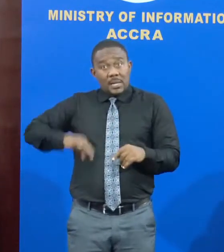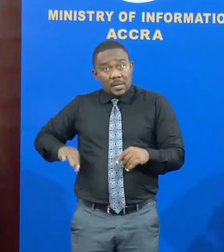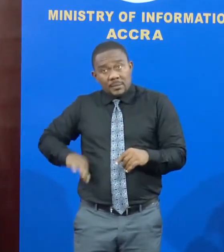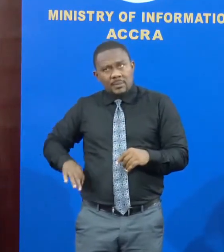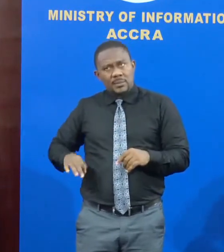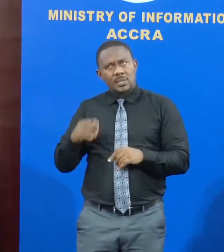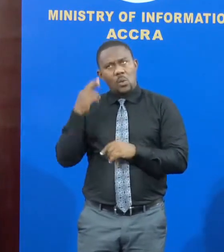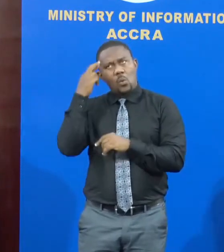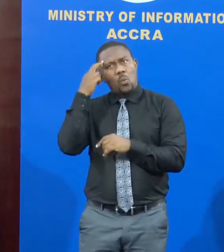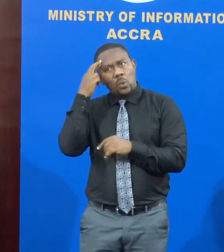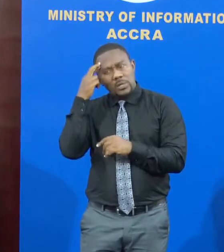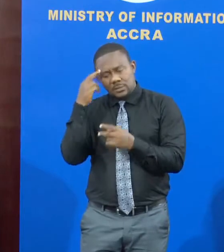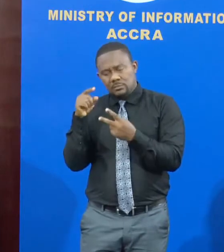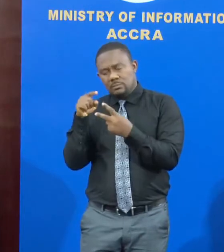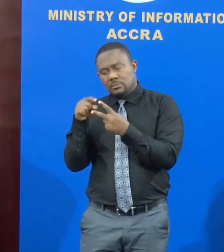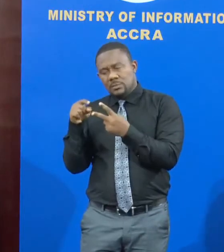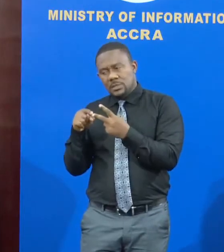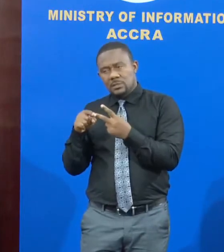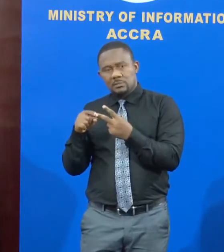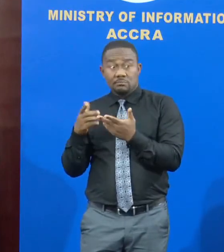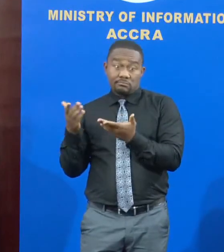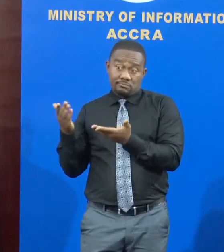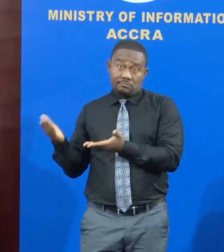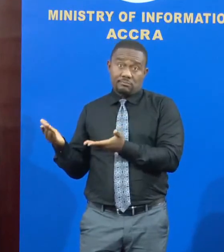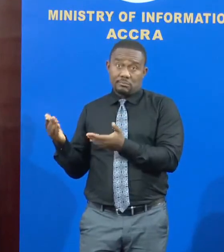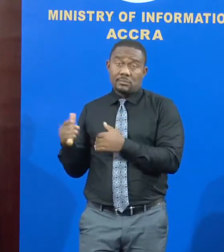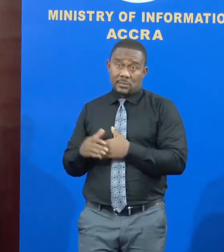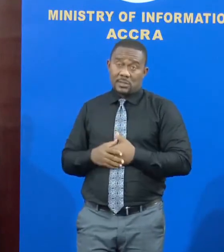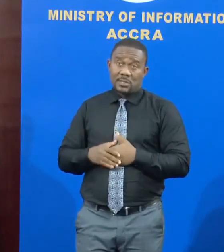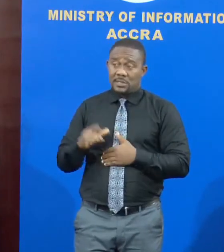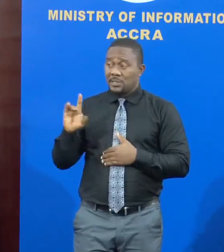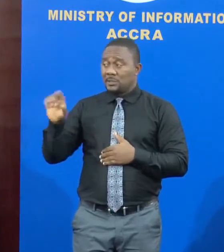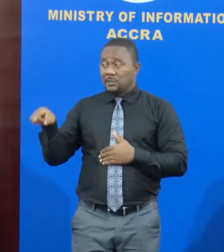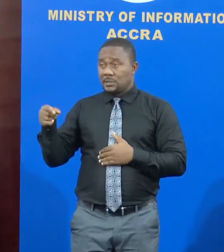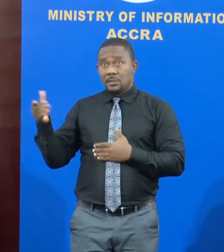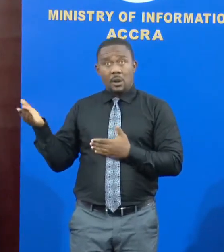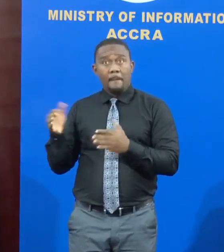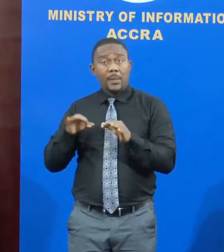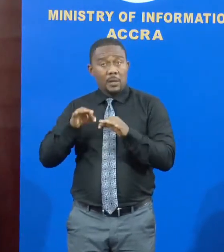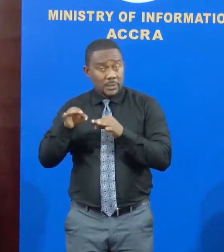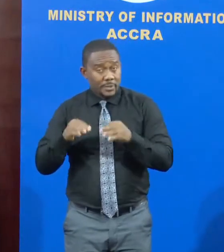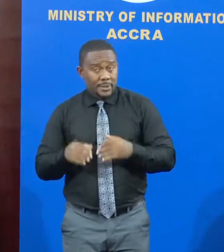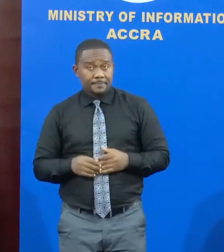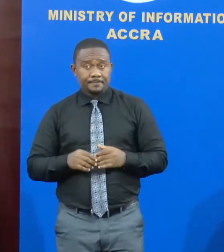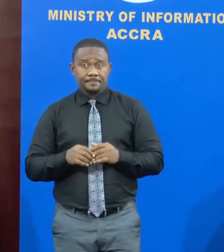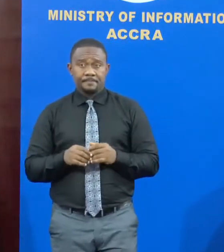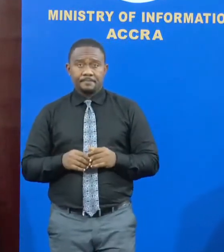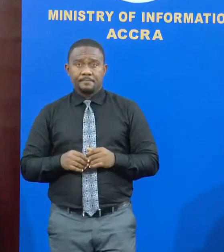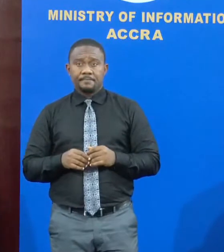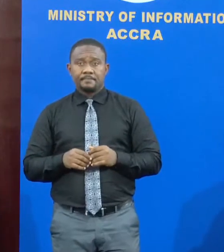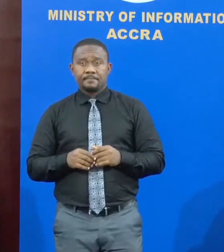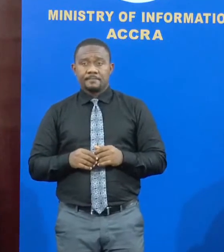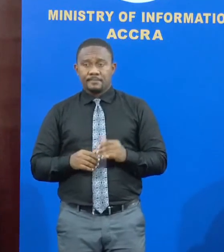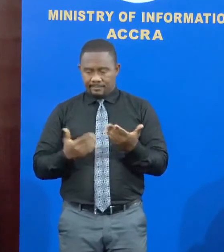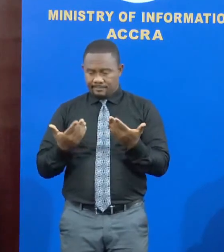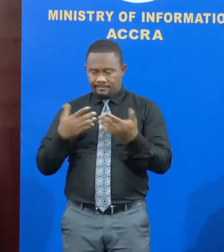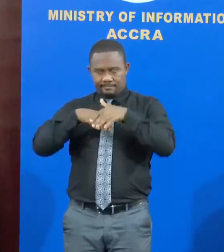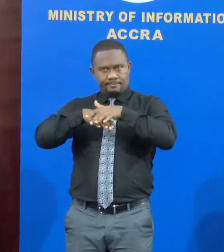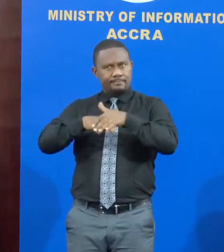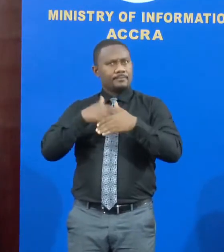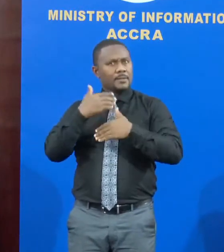the justifications to the very distinguished Director General. Suffice it to say that the integration process started